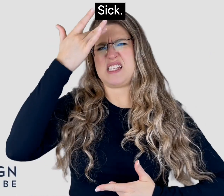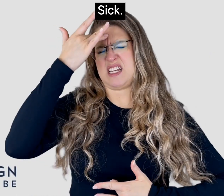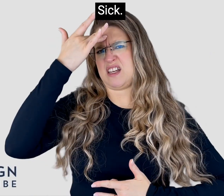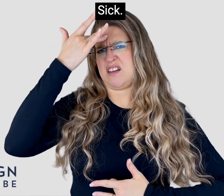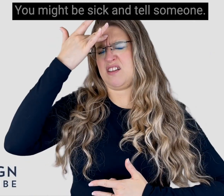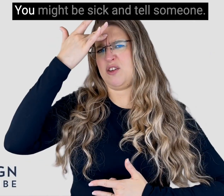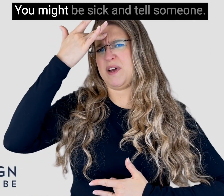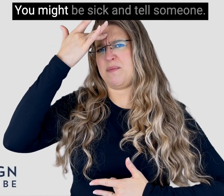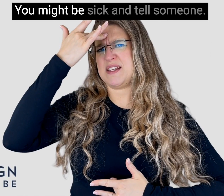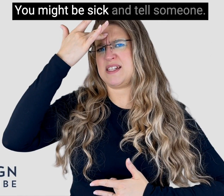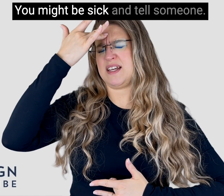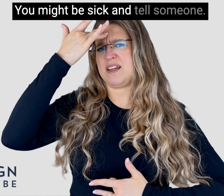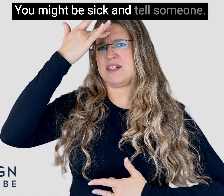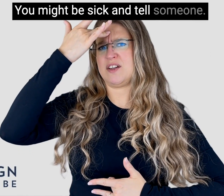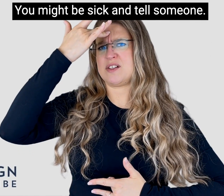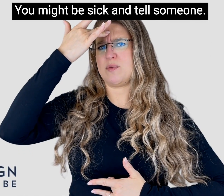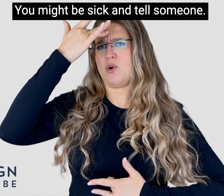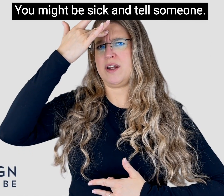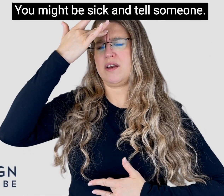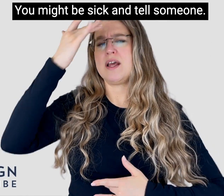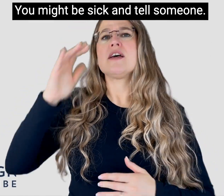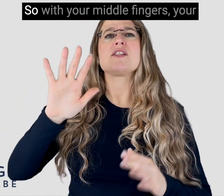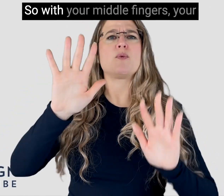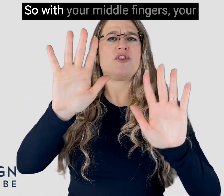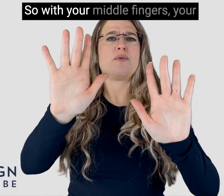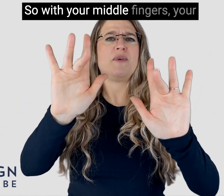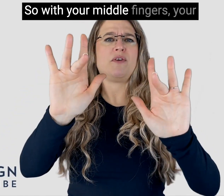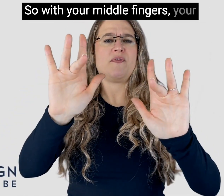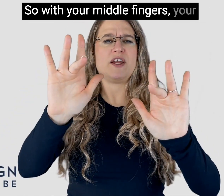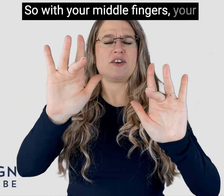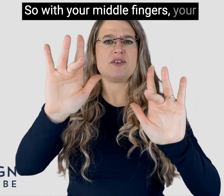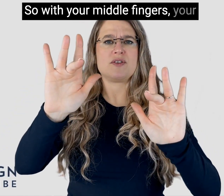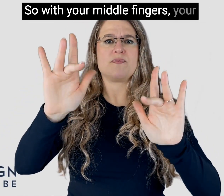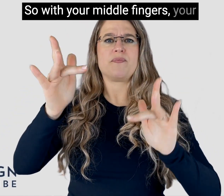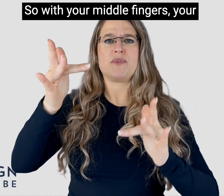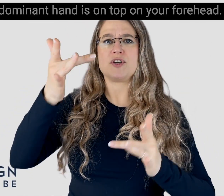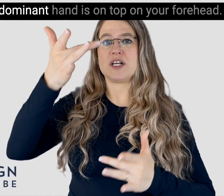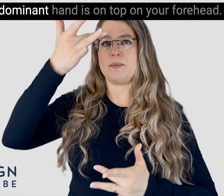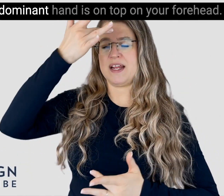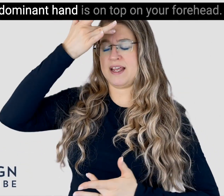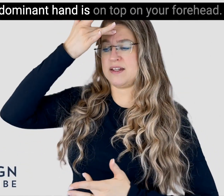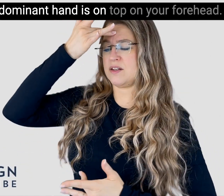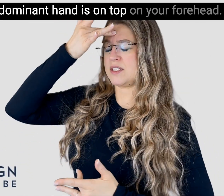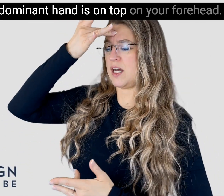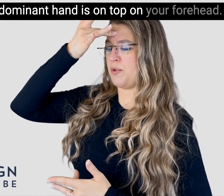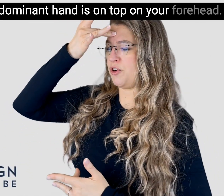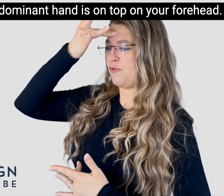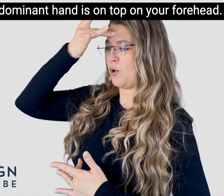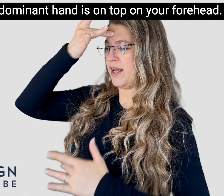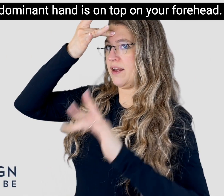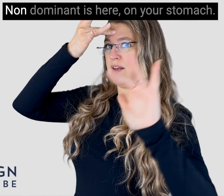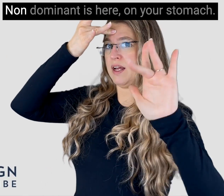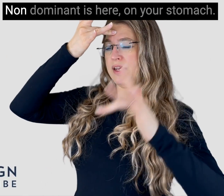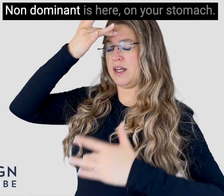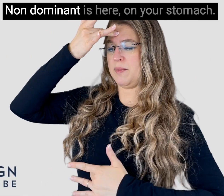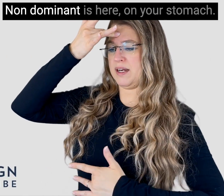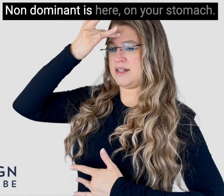Sick. You might be sick and tell someone. So with your middle fingers, your dominant hand is on top on your forehead. Non-dominant is